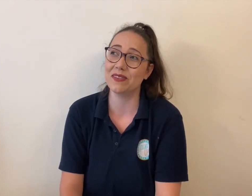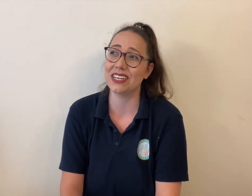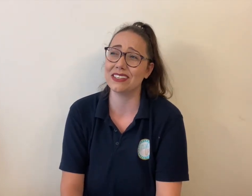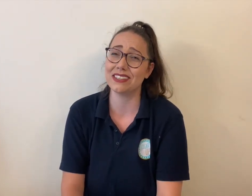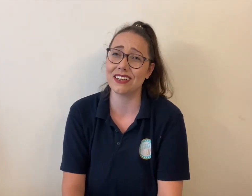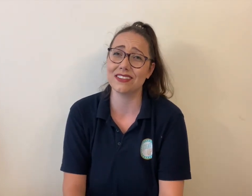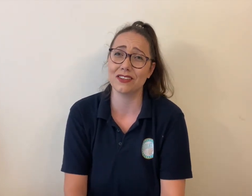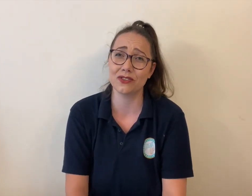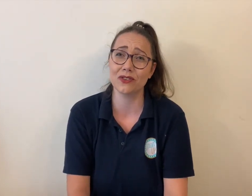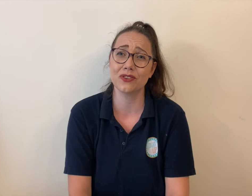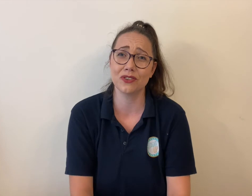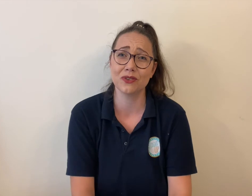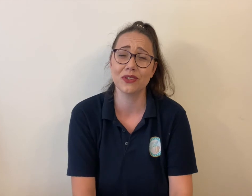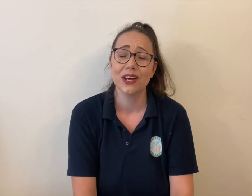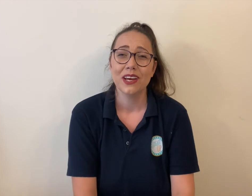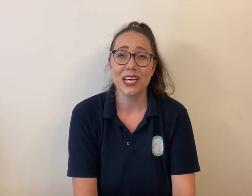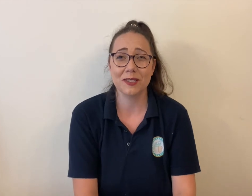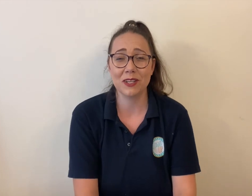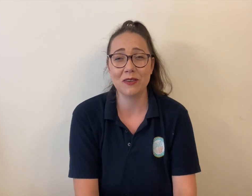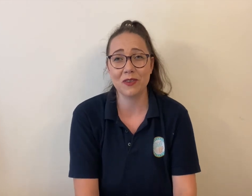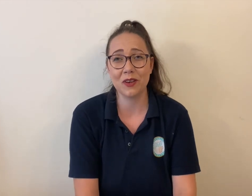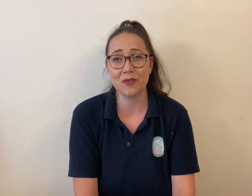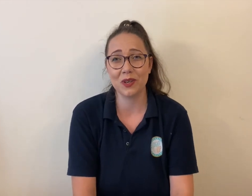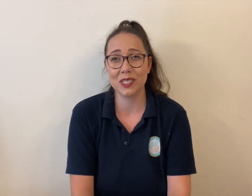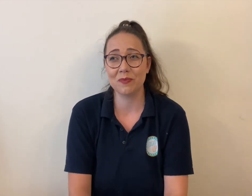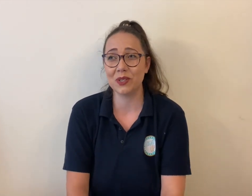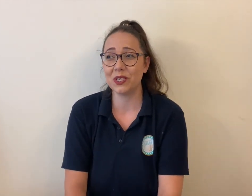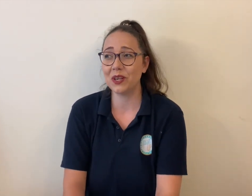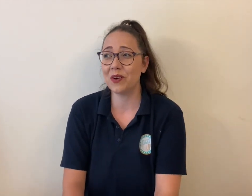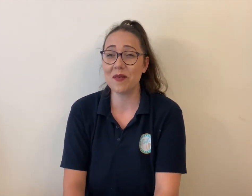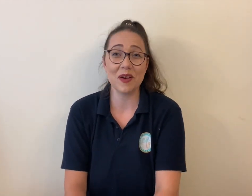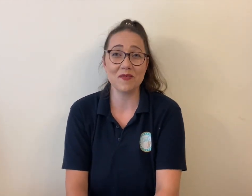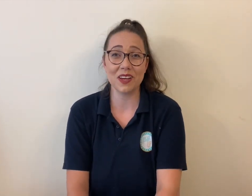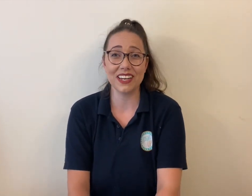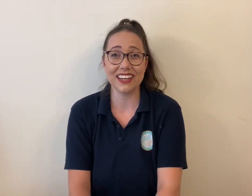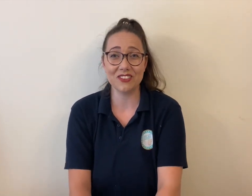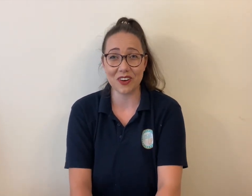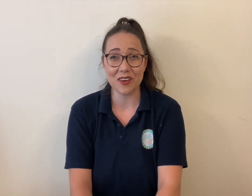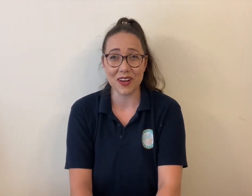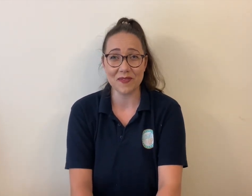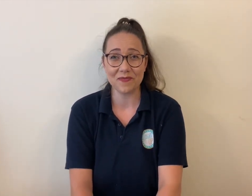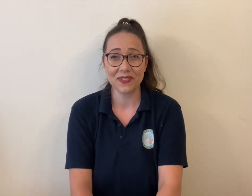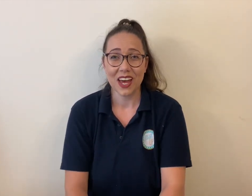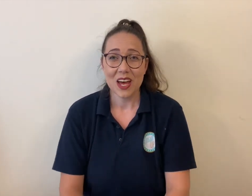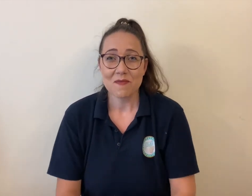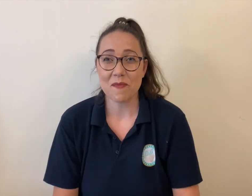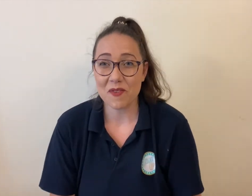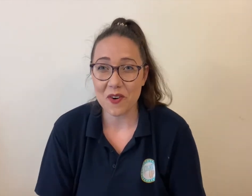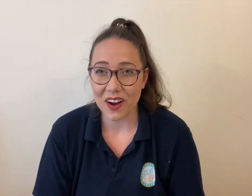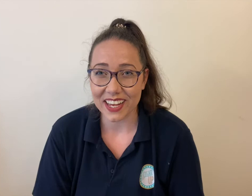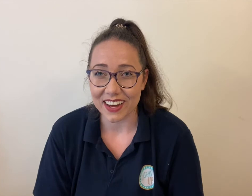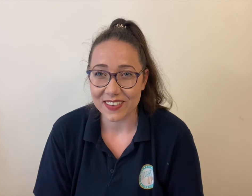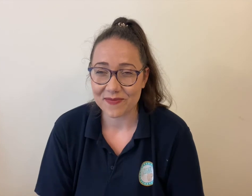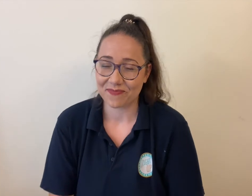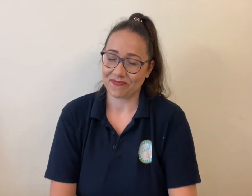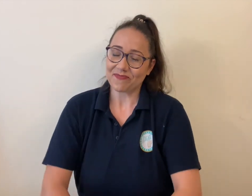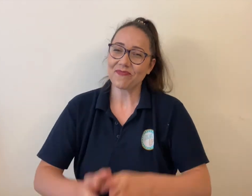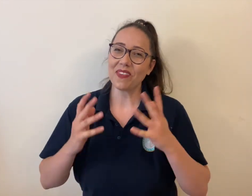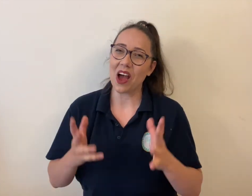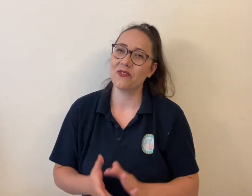is such a strong tool, especially for those wanting to pursue a bit of fun in drama. But before I go, I thought I'd